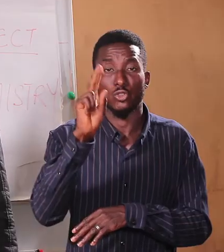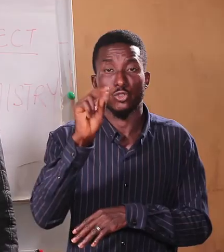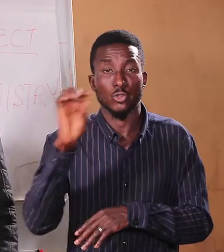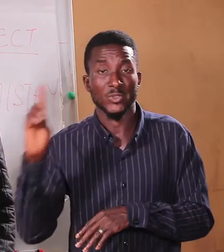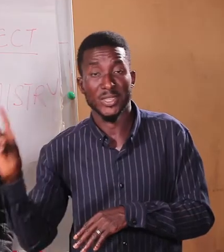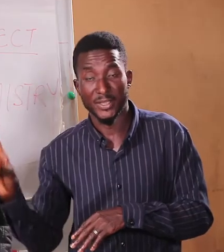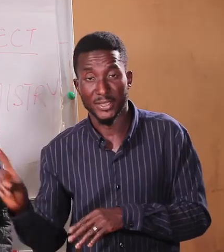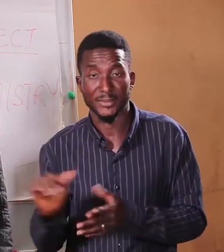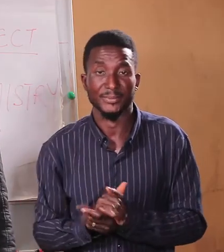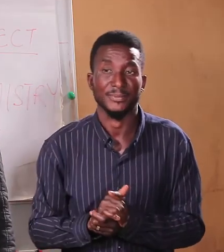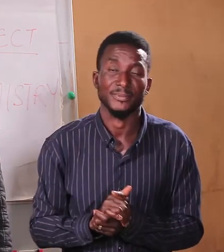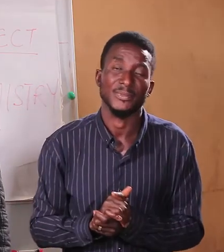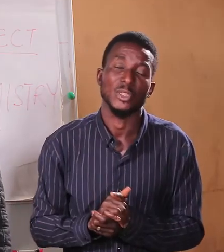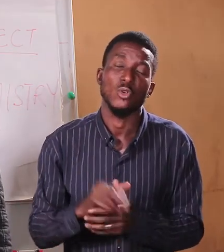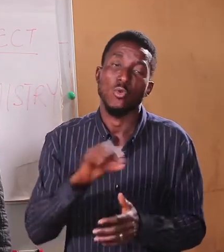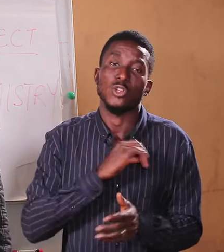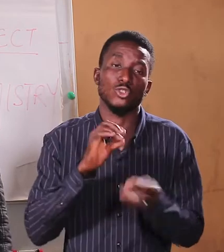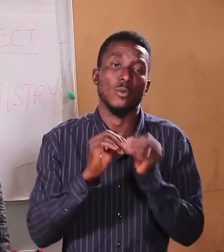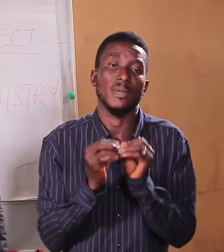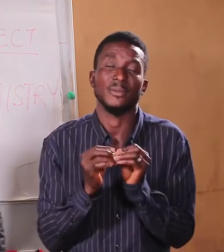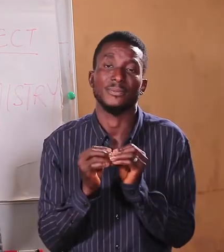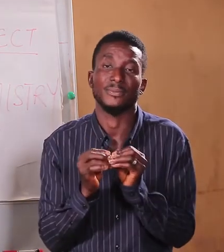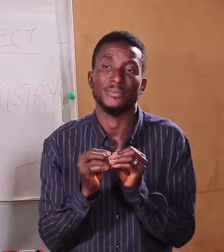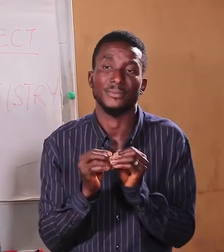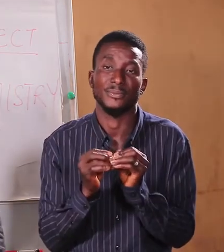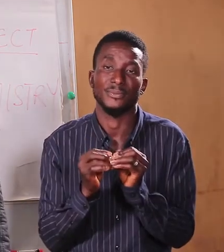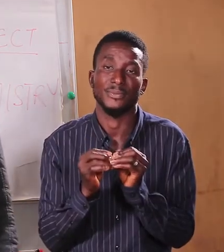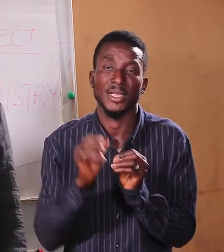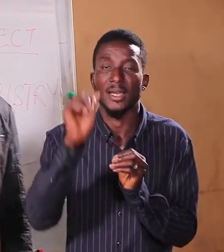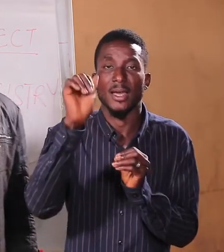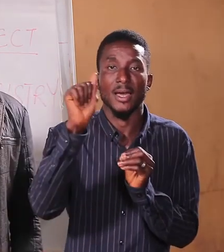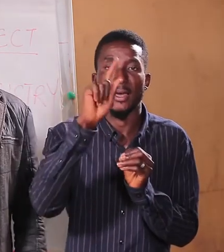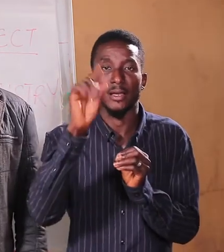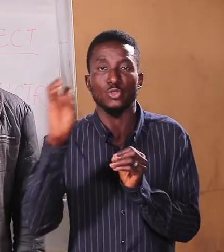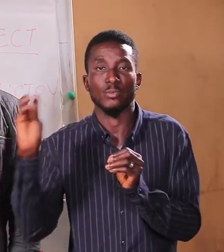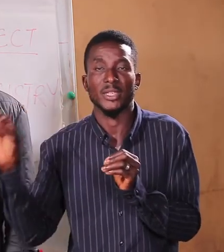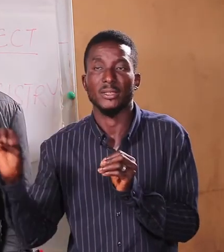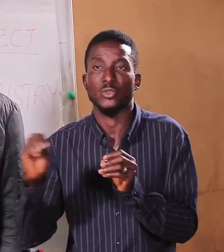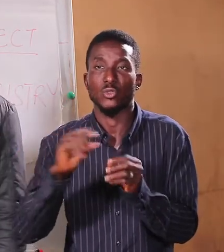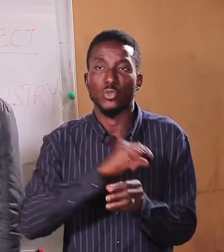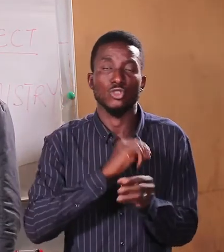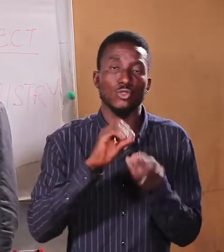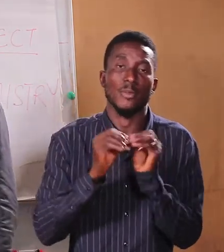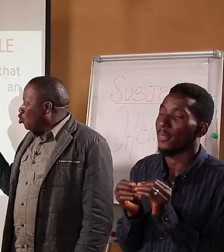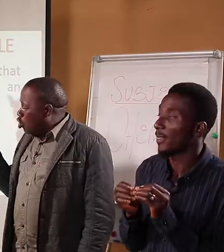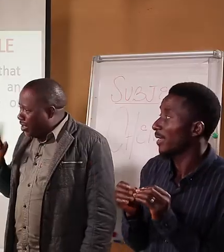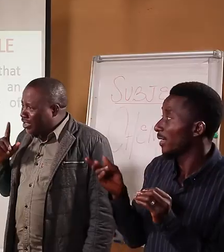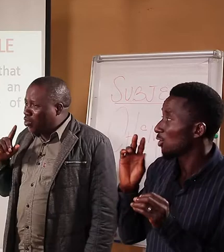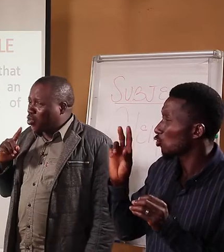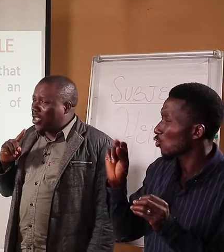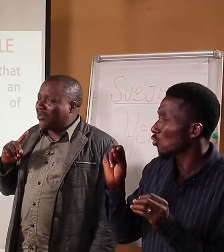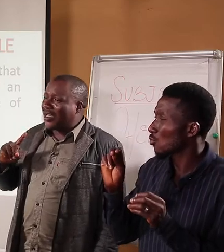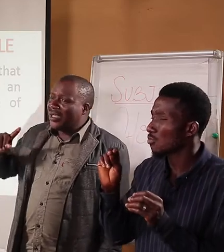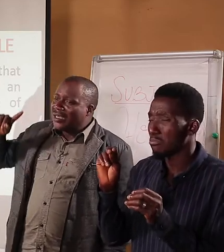if they are talking about subsidiary quantum number instead of azimuthal quantum number. There is no